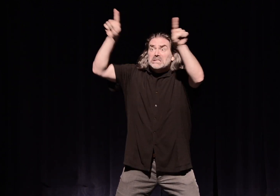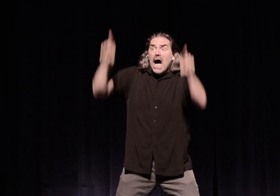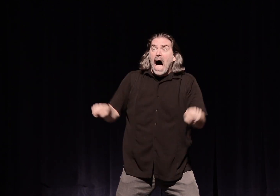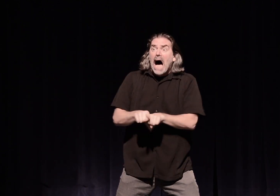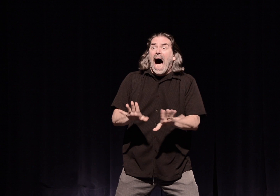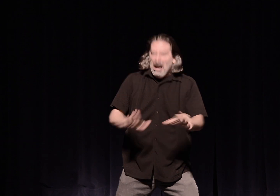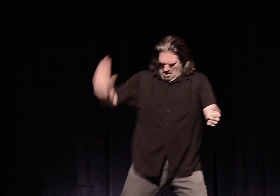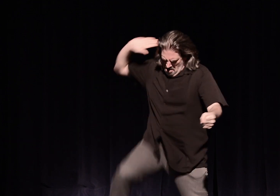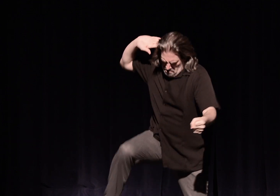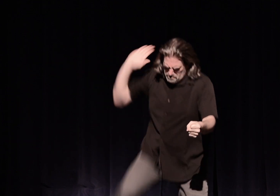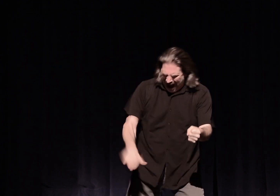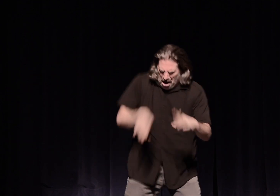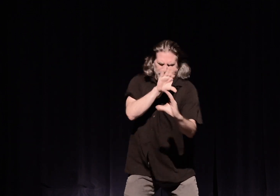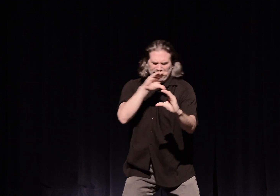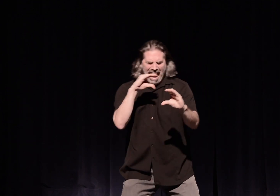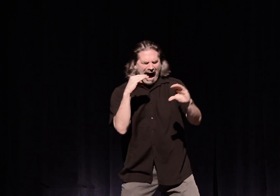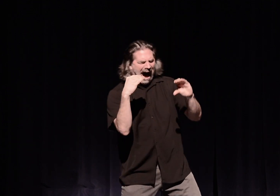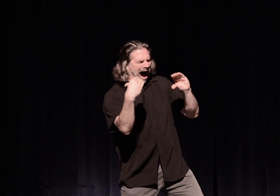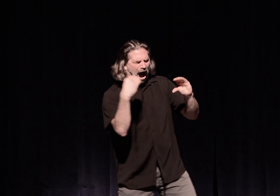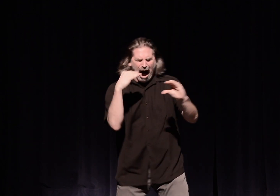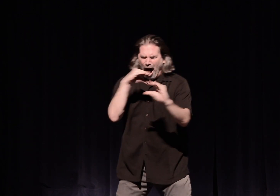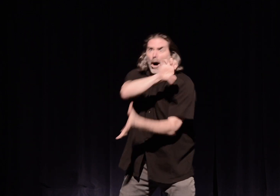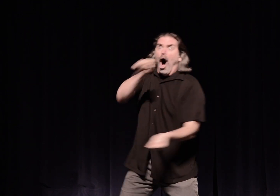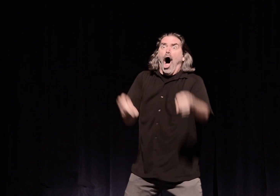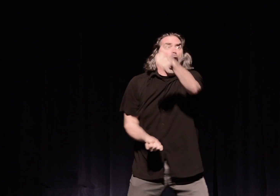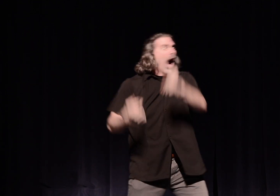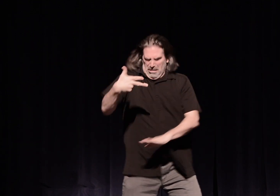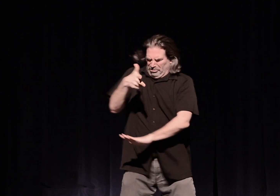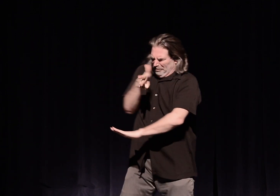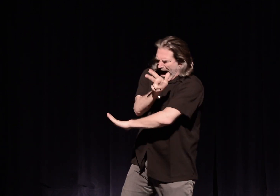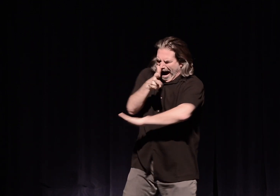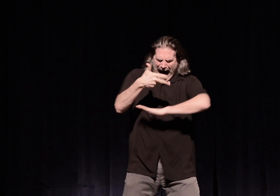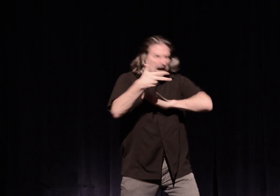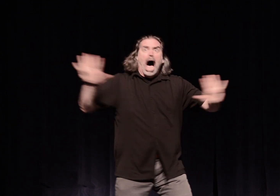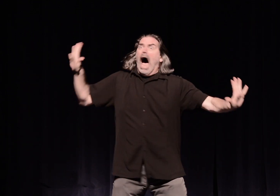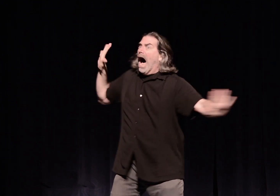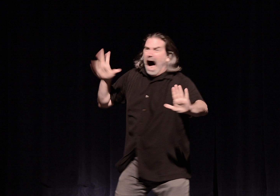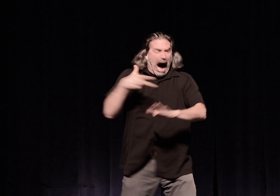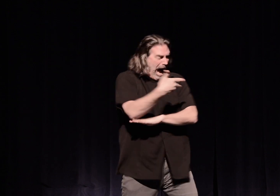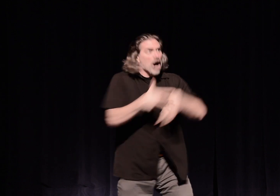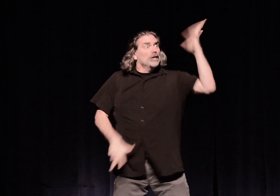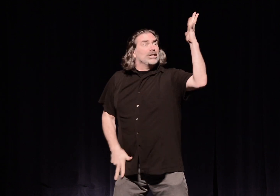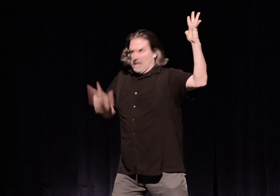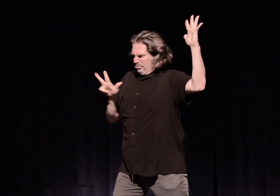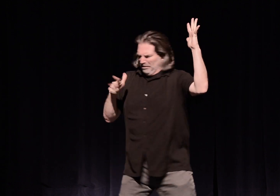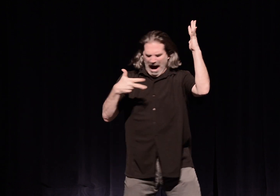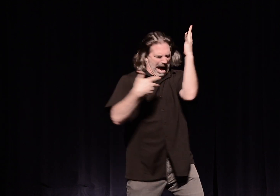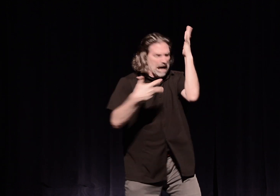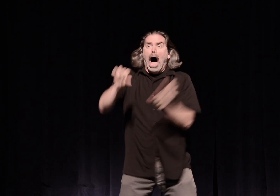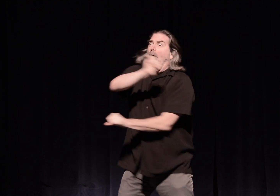Stop sign! He slams on the brakes, sliding out of control. Tree.